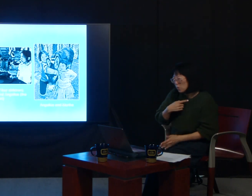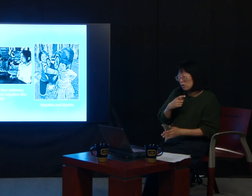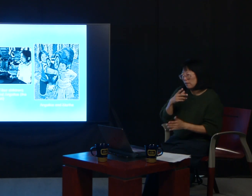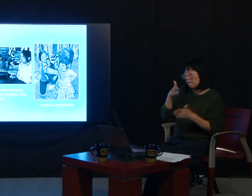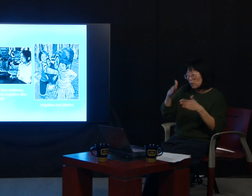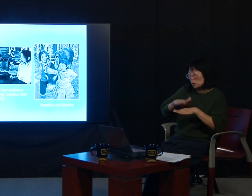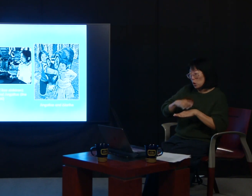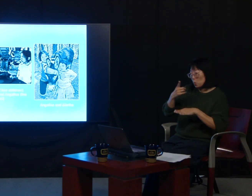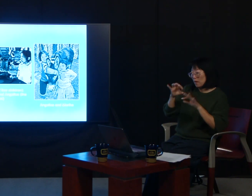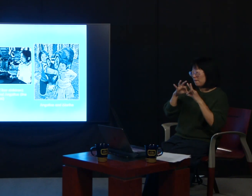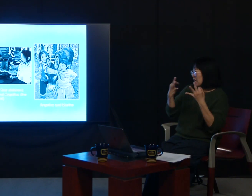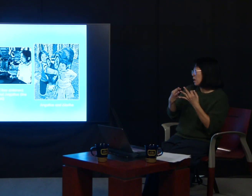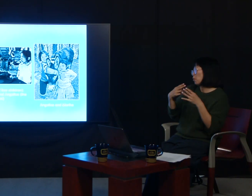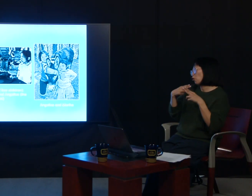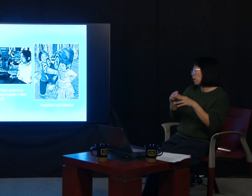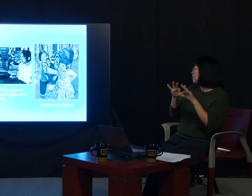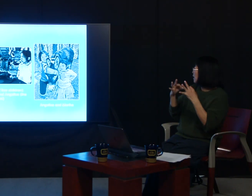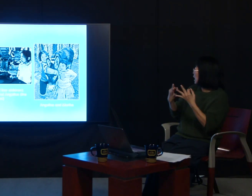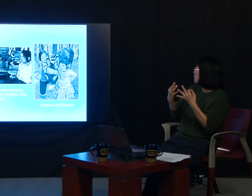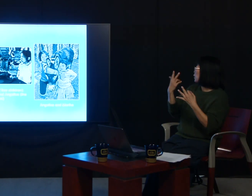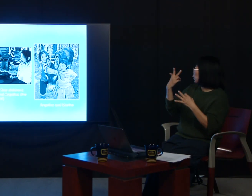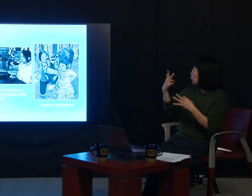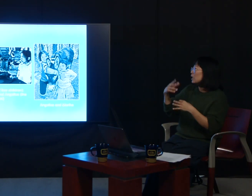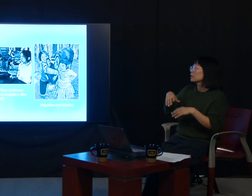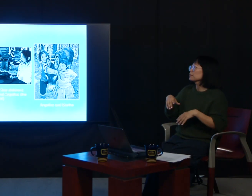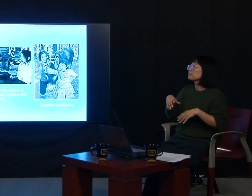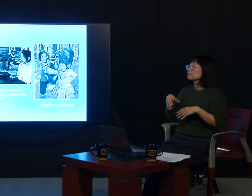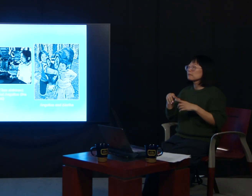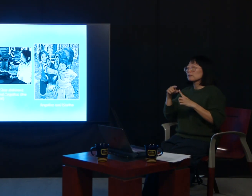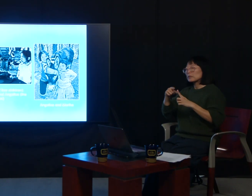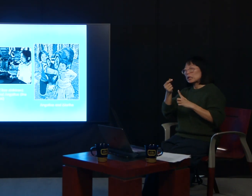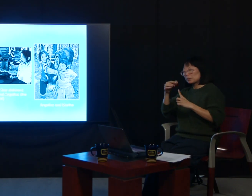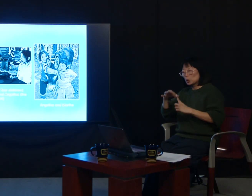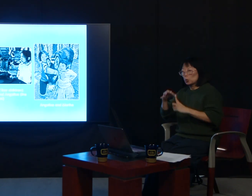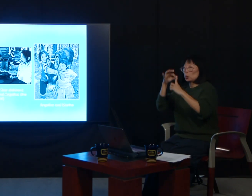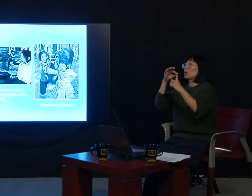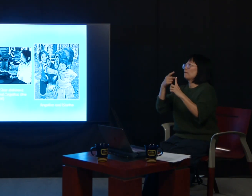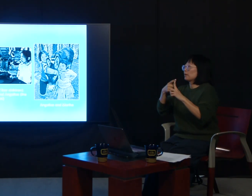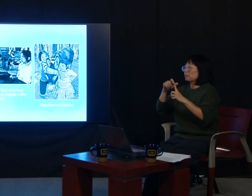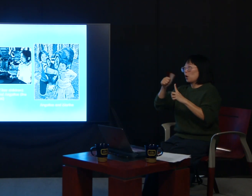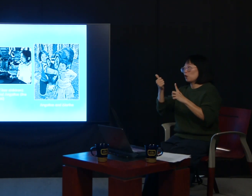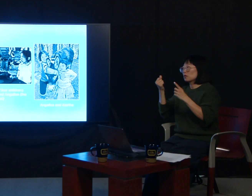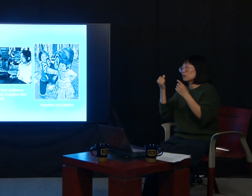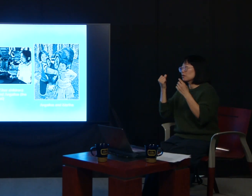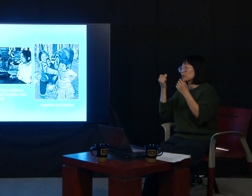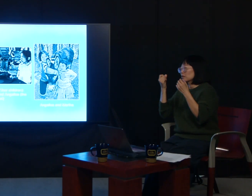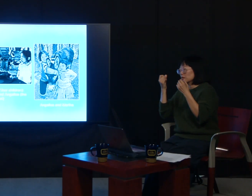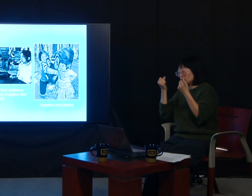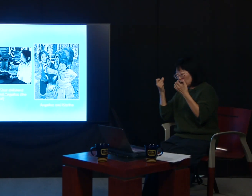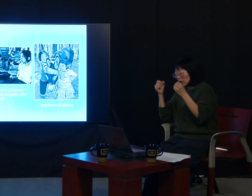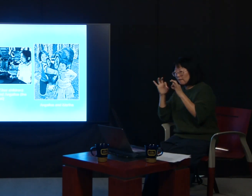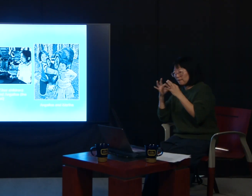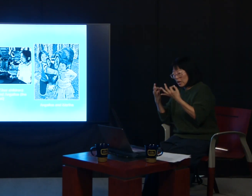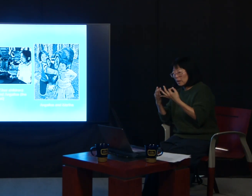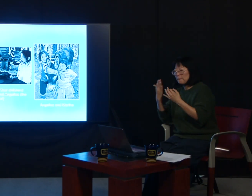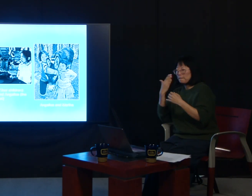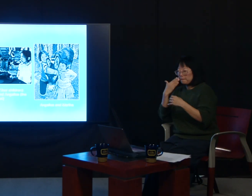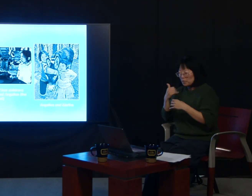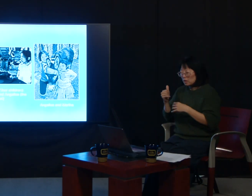I'm going to focus on one family. I call it family 3. It's a little unique from the other signing families in my